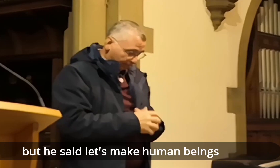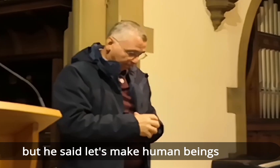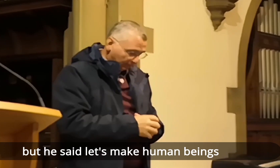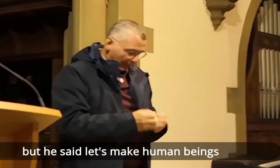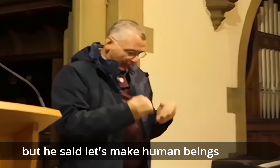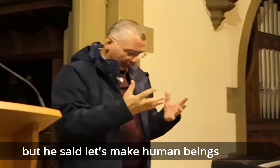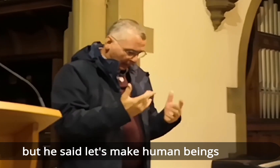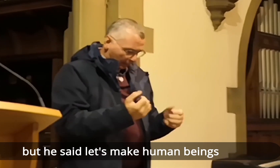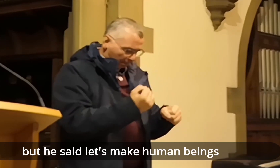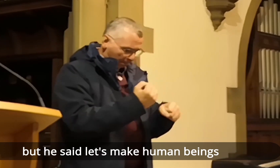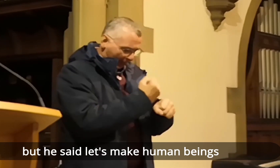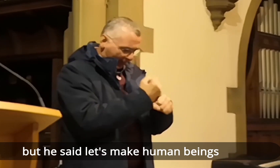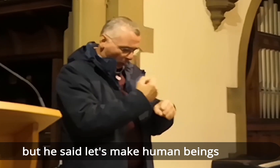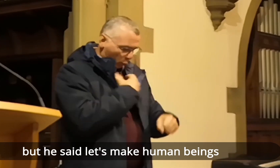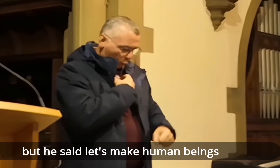But he said,